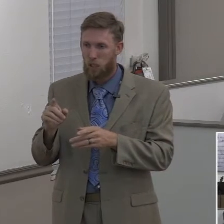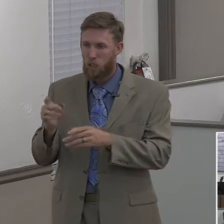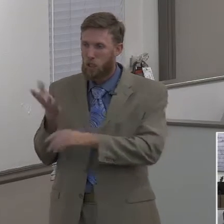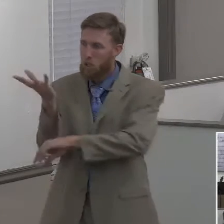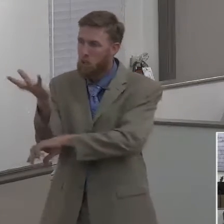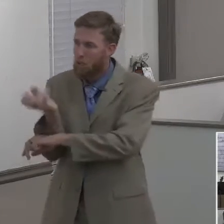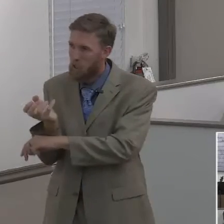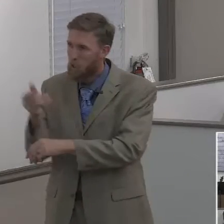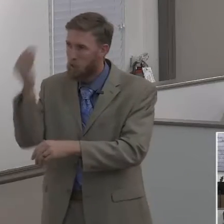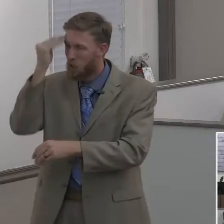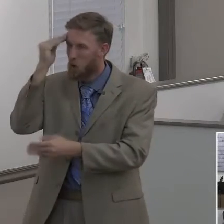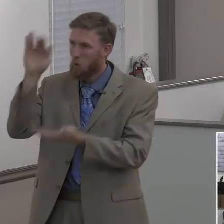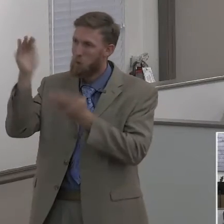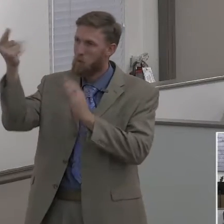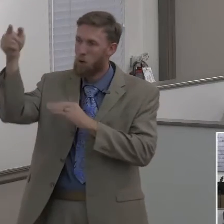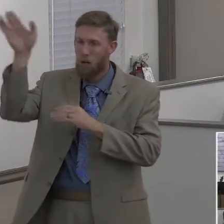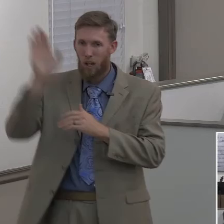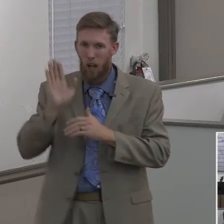Ask Him the question.